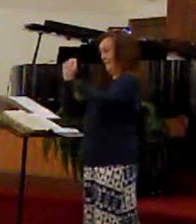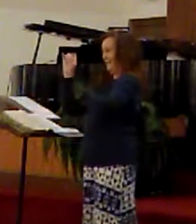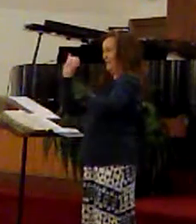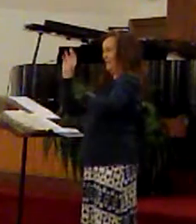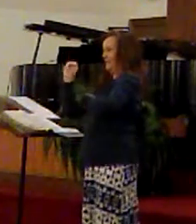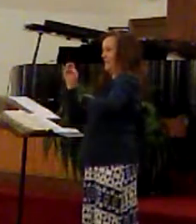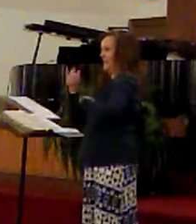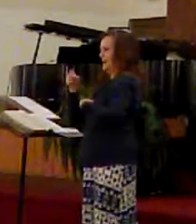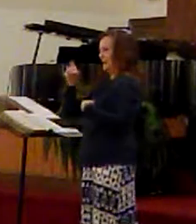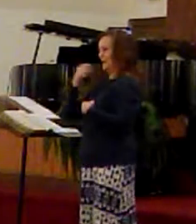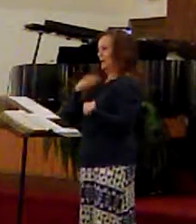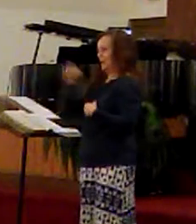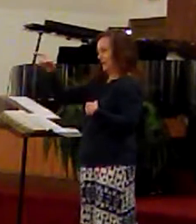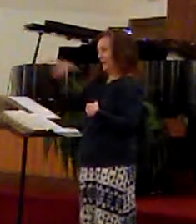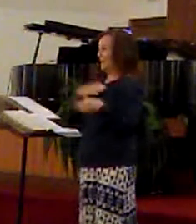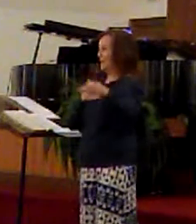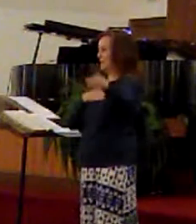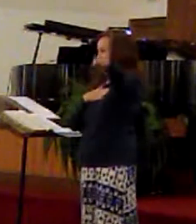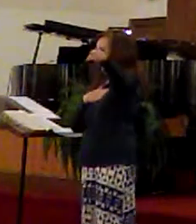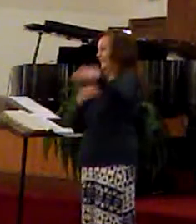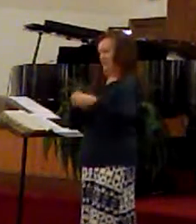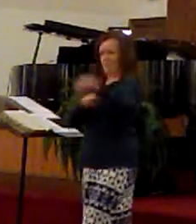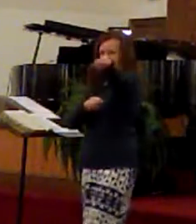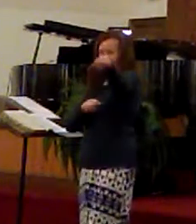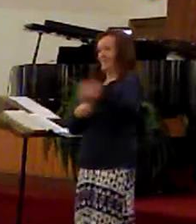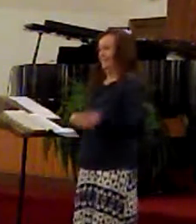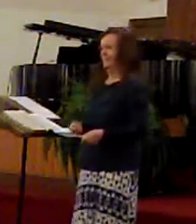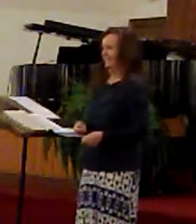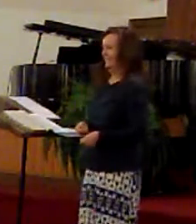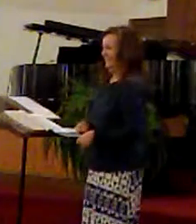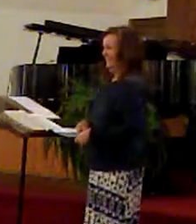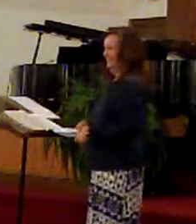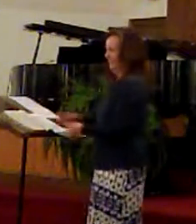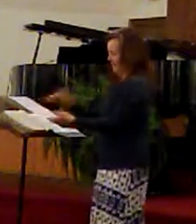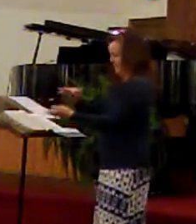excellence keeps going. You can have wine. he didn't know how to read or write anyway, so he's not going to take notes. He can't